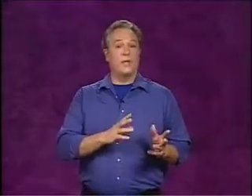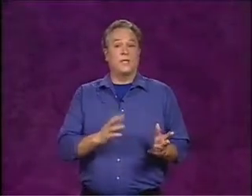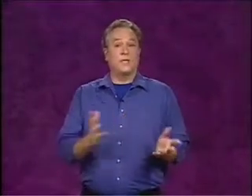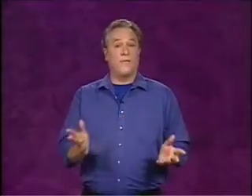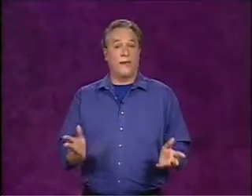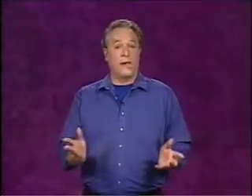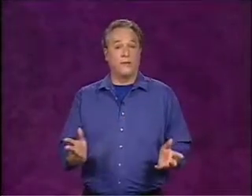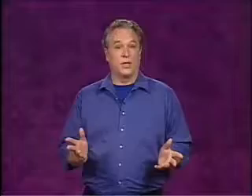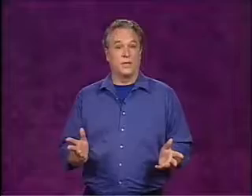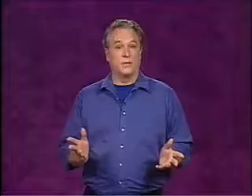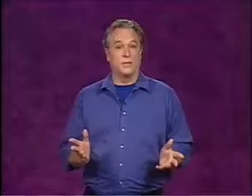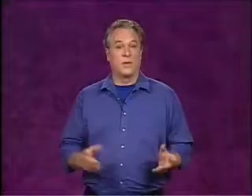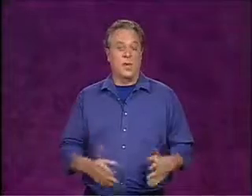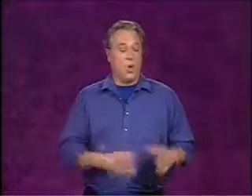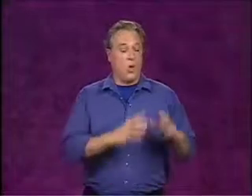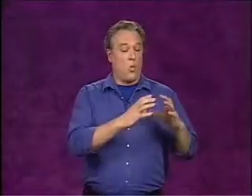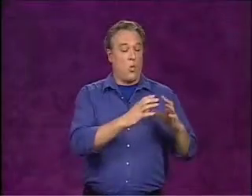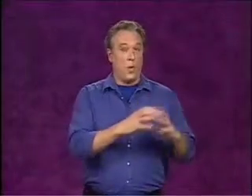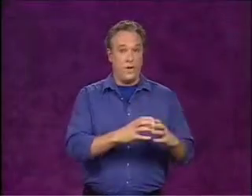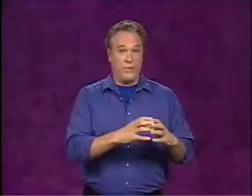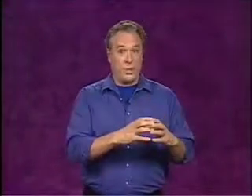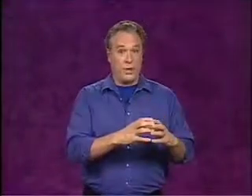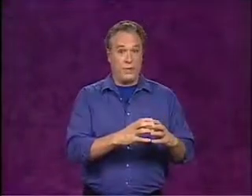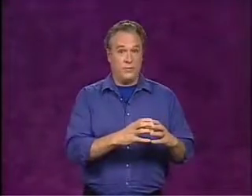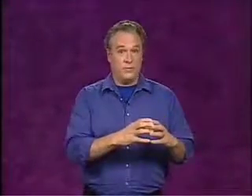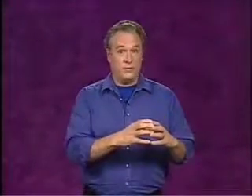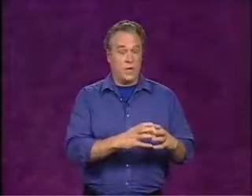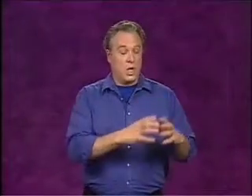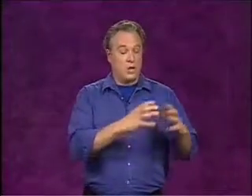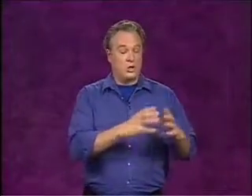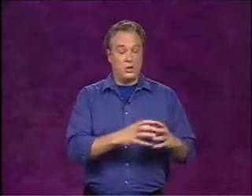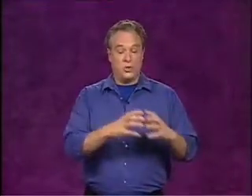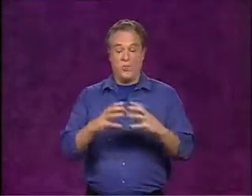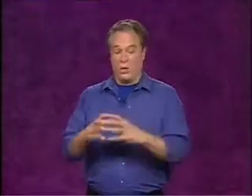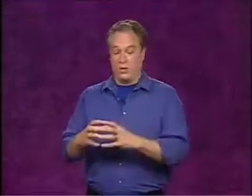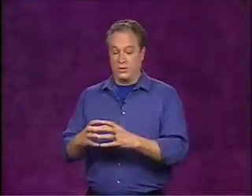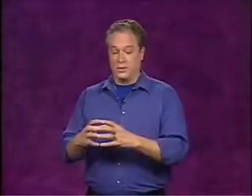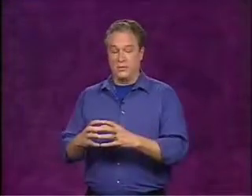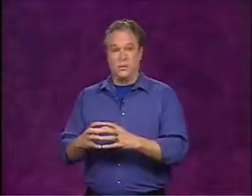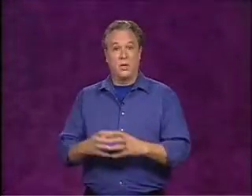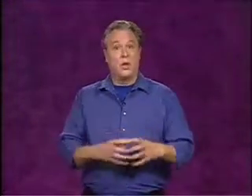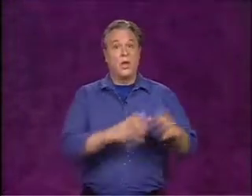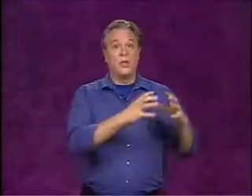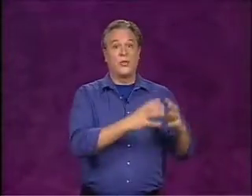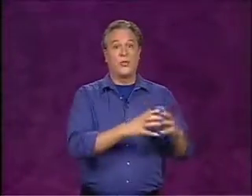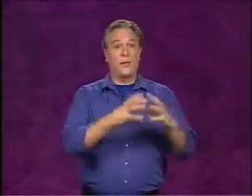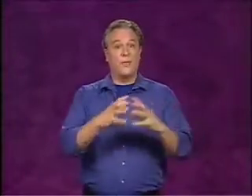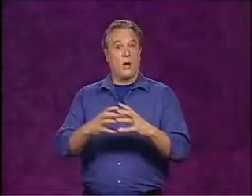with different objects. One ball, two balls, three